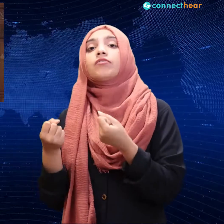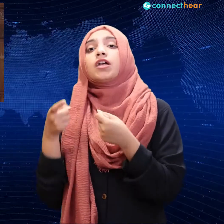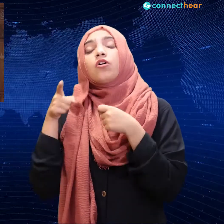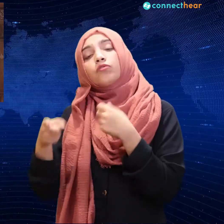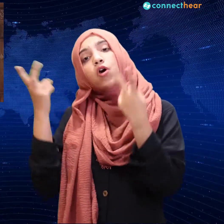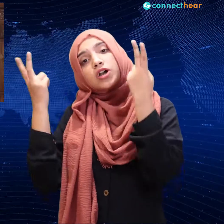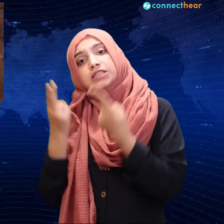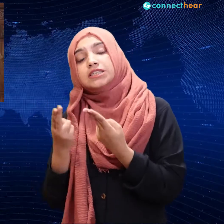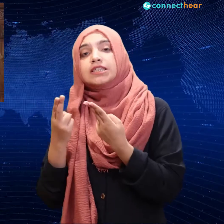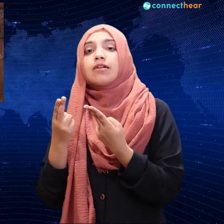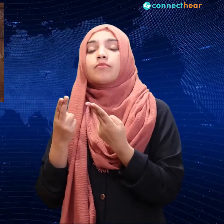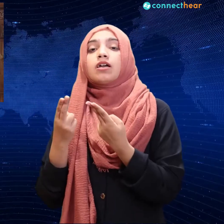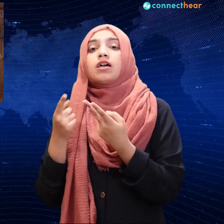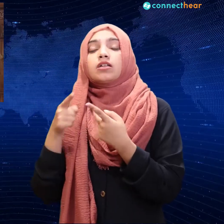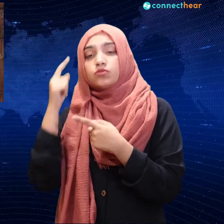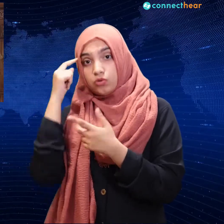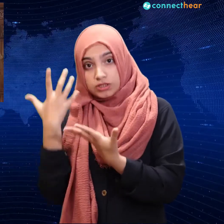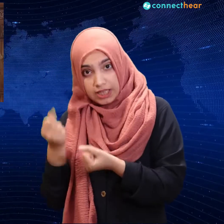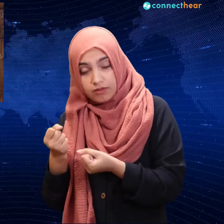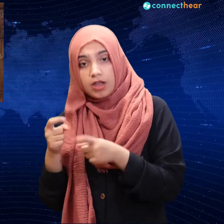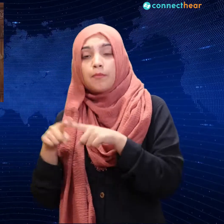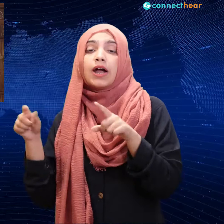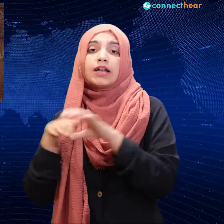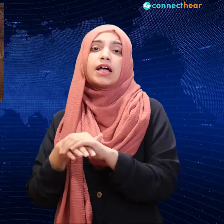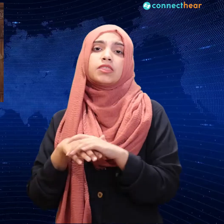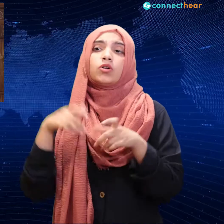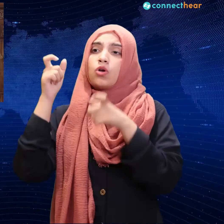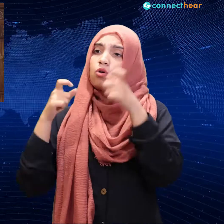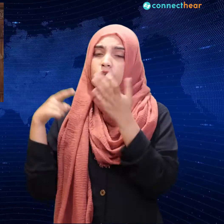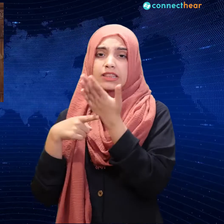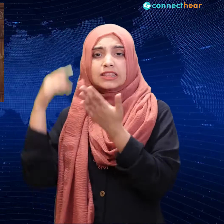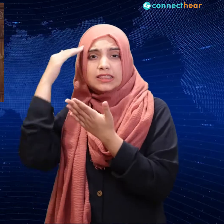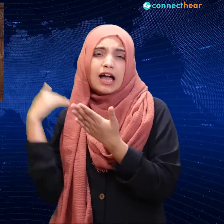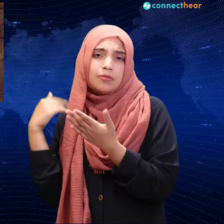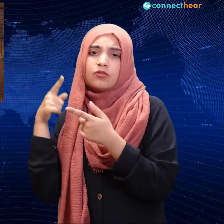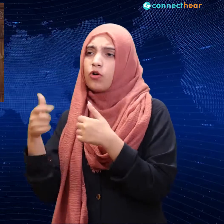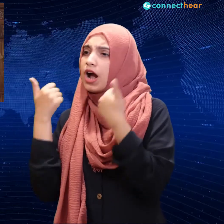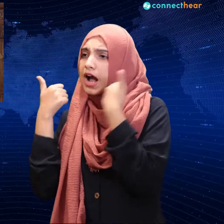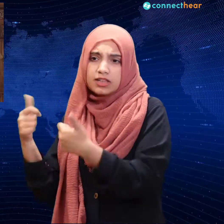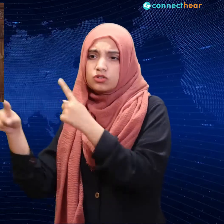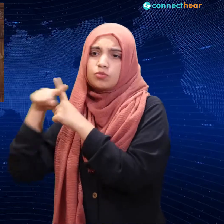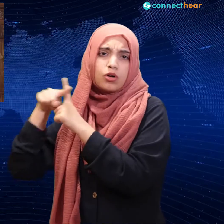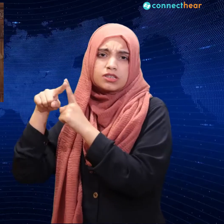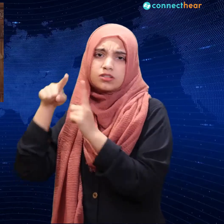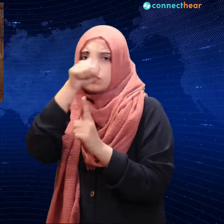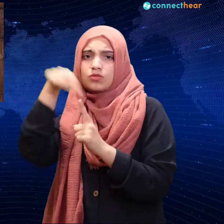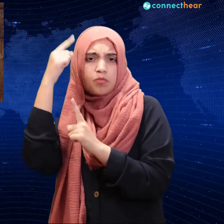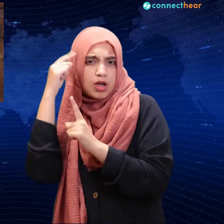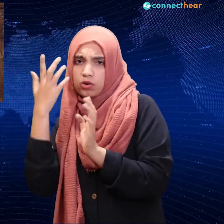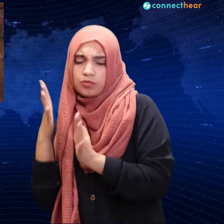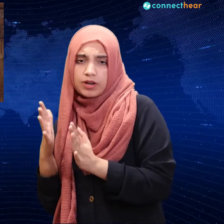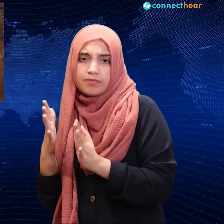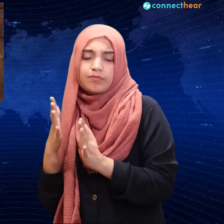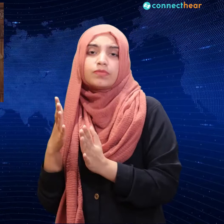of Taliban that we are seeing today. Do you support that? I mean, women have been protesting